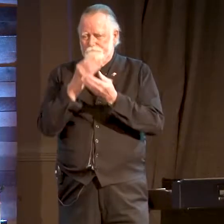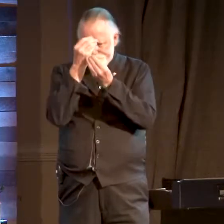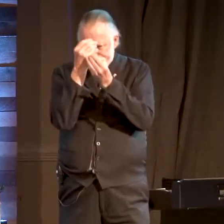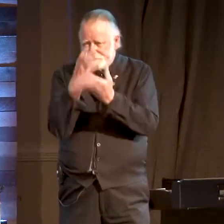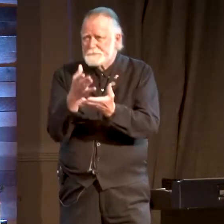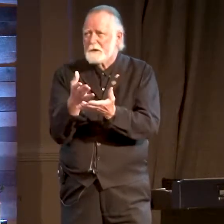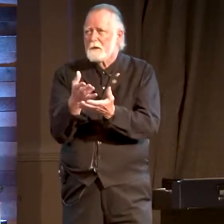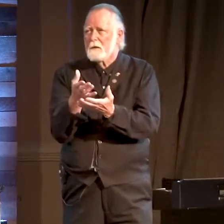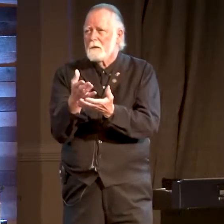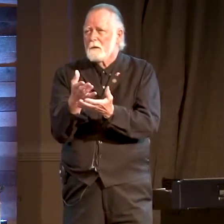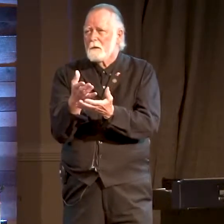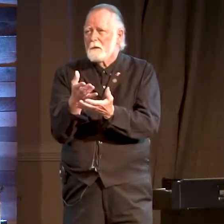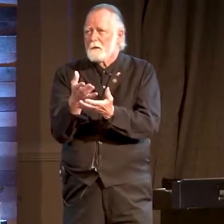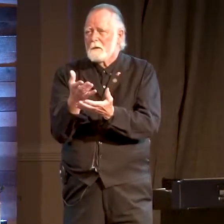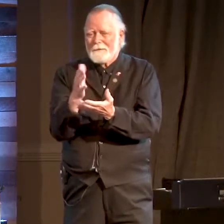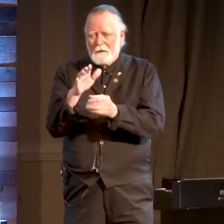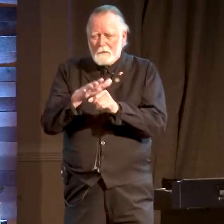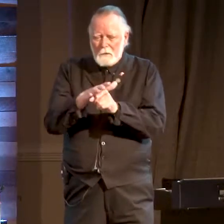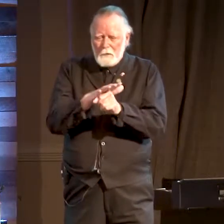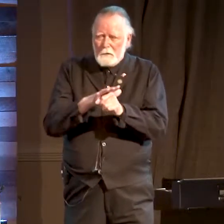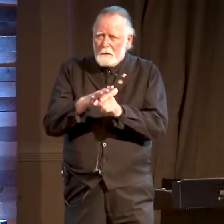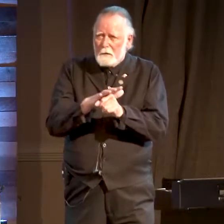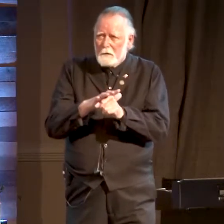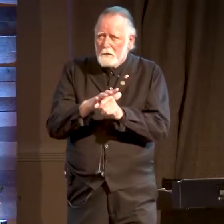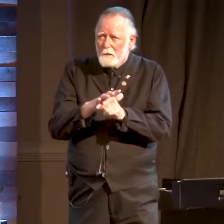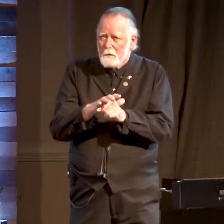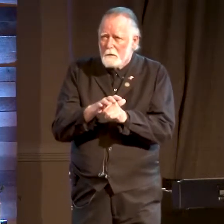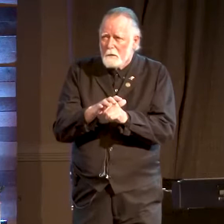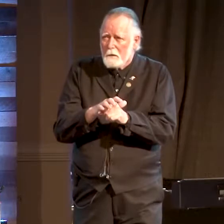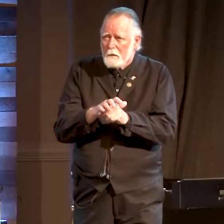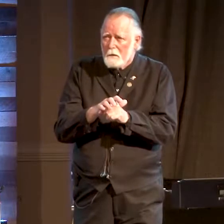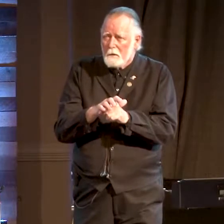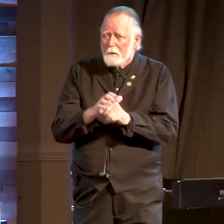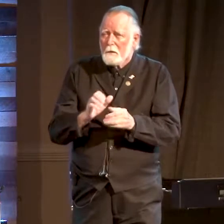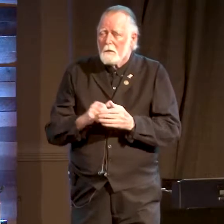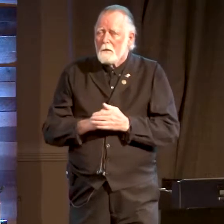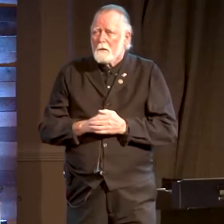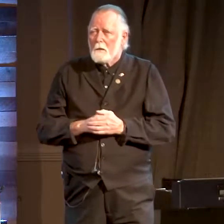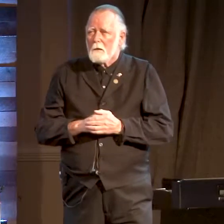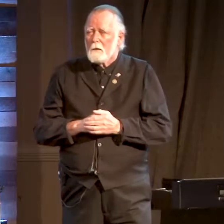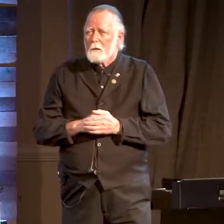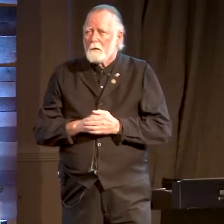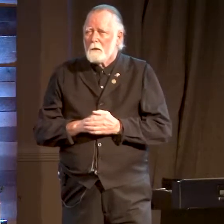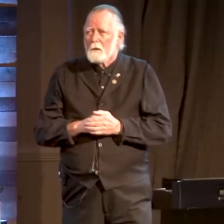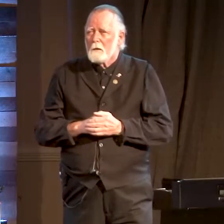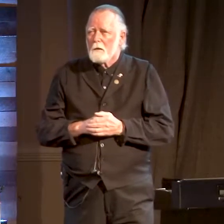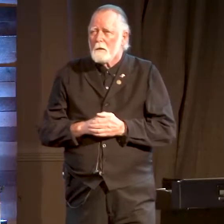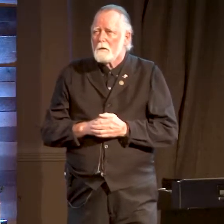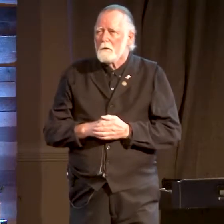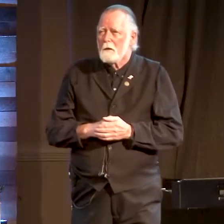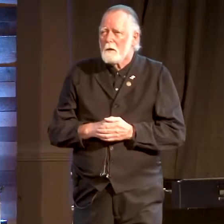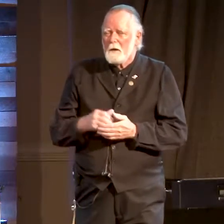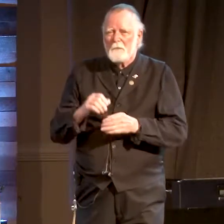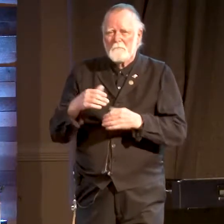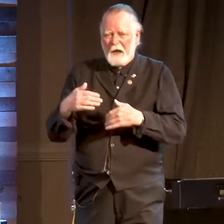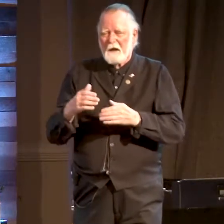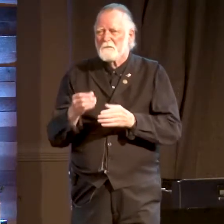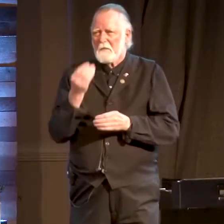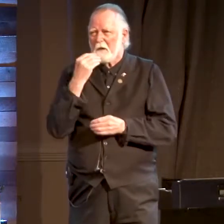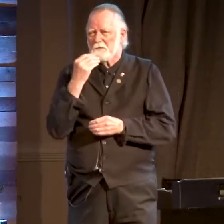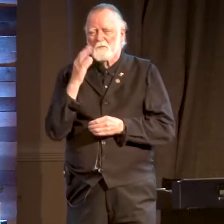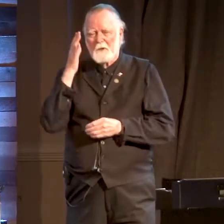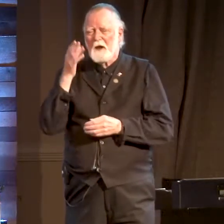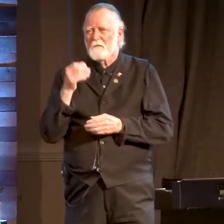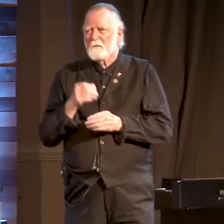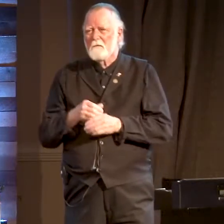impacts our local area and other countries worldwide. There is a box lunch at the cost